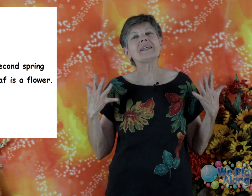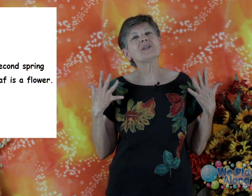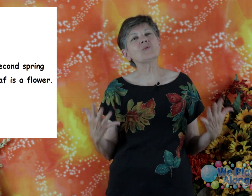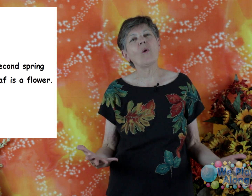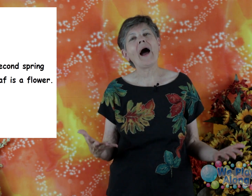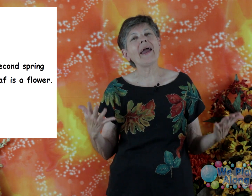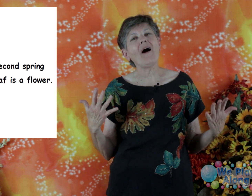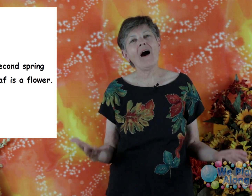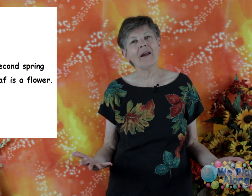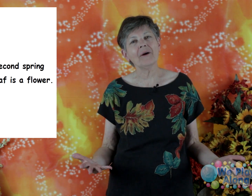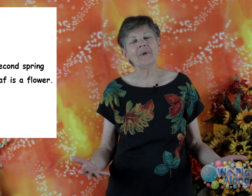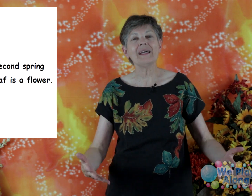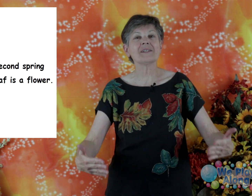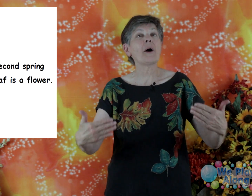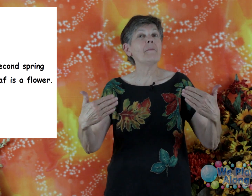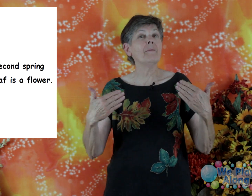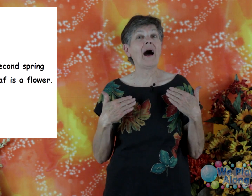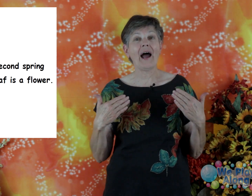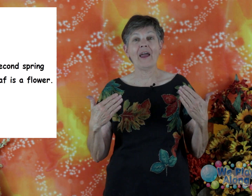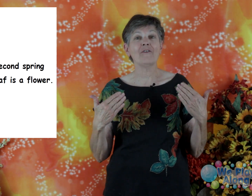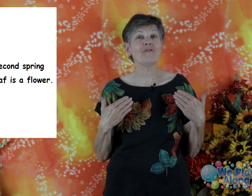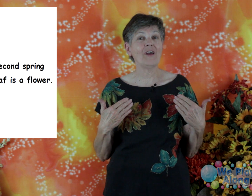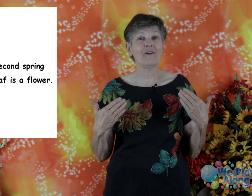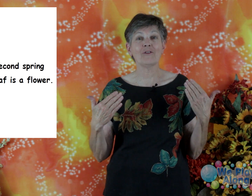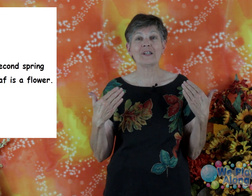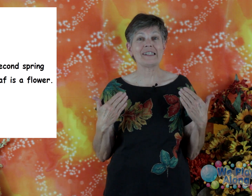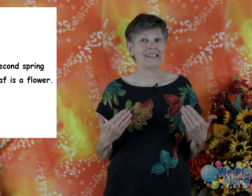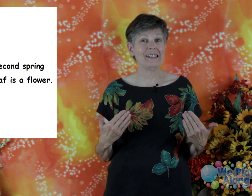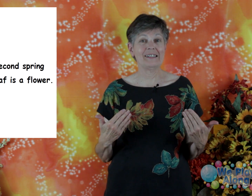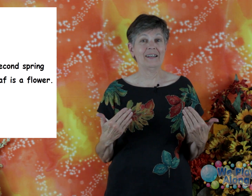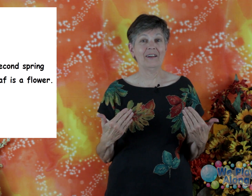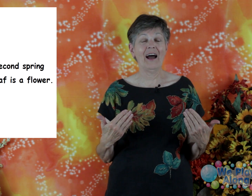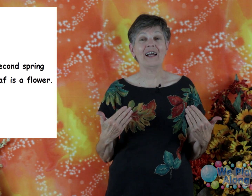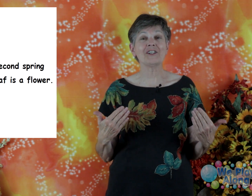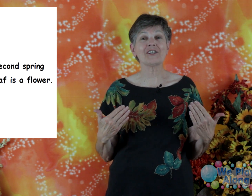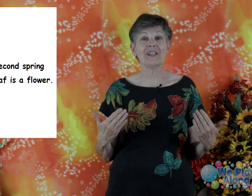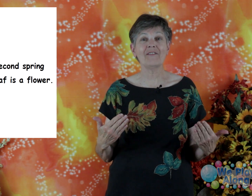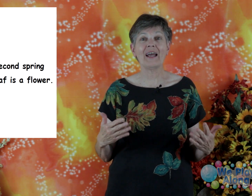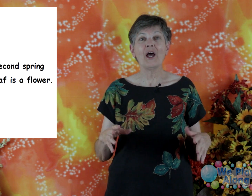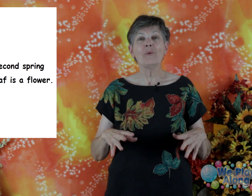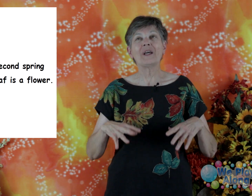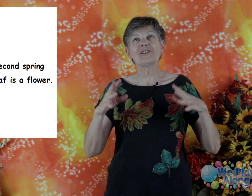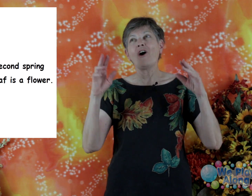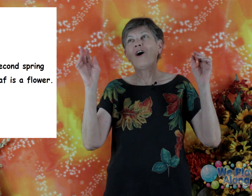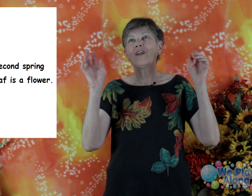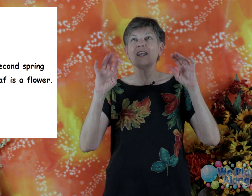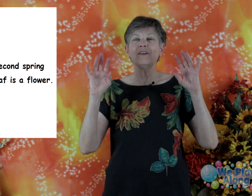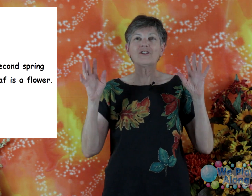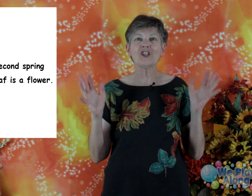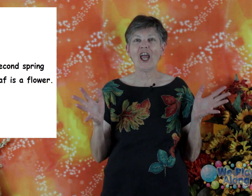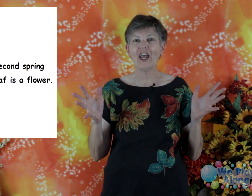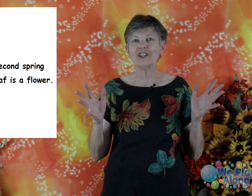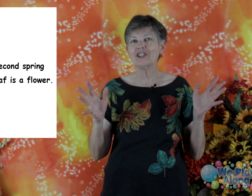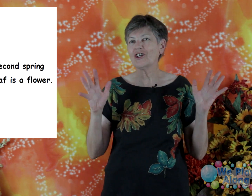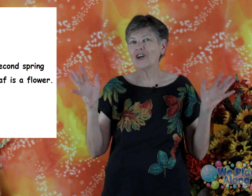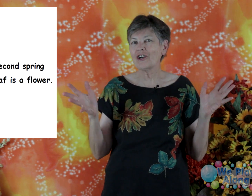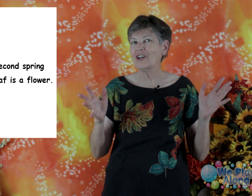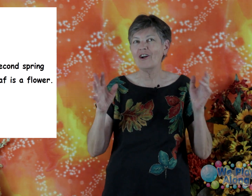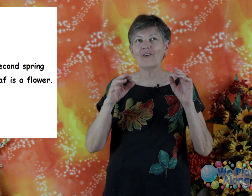expresses why autumn is my favorite season. I just love it because all the leaves turn,